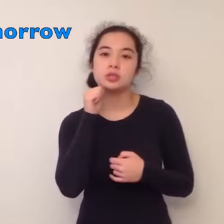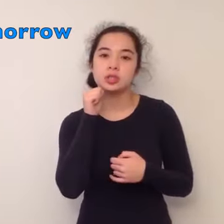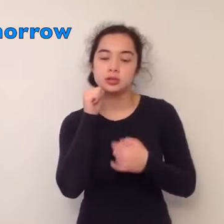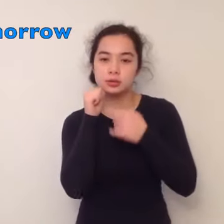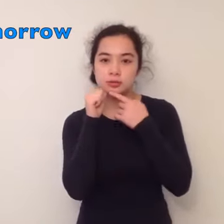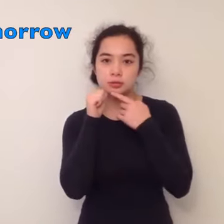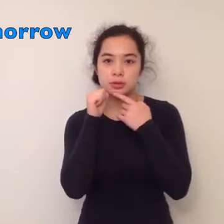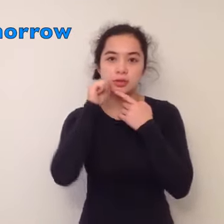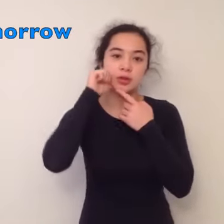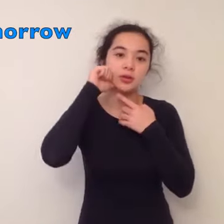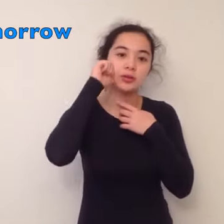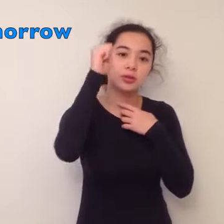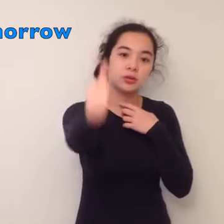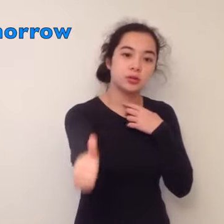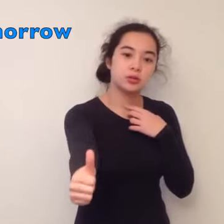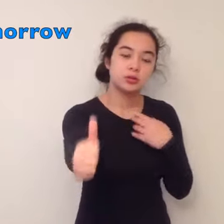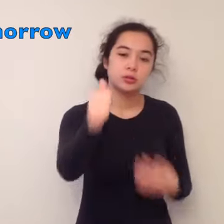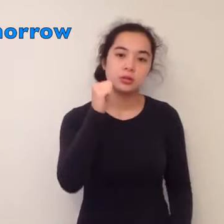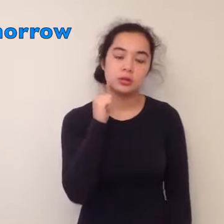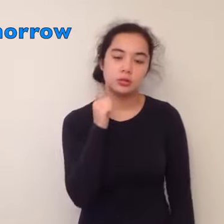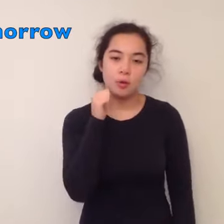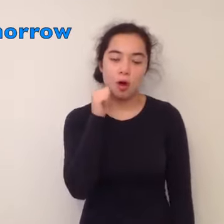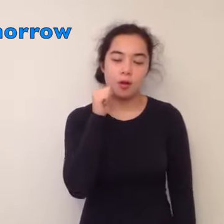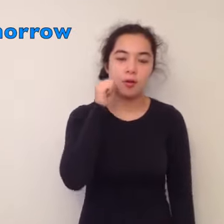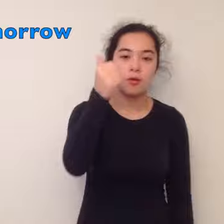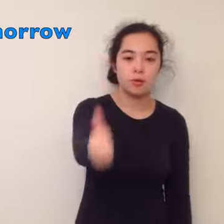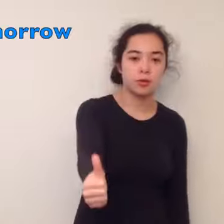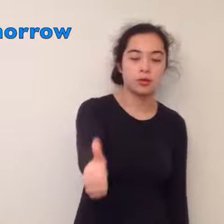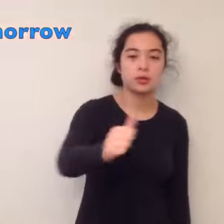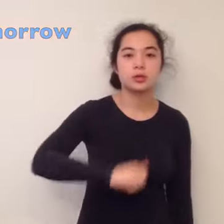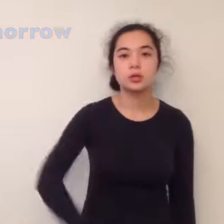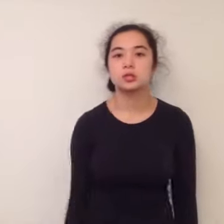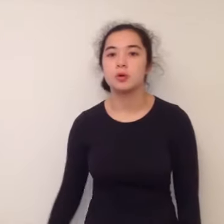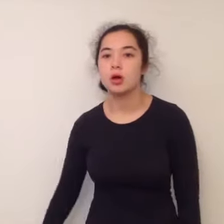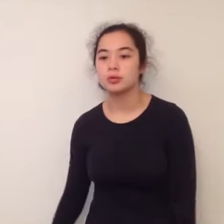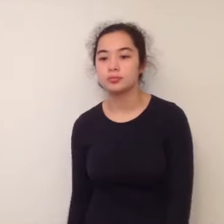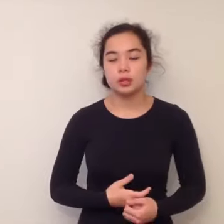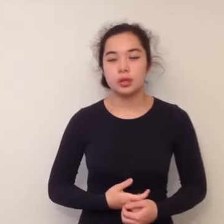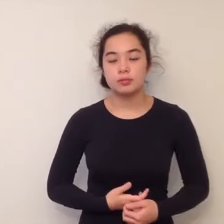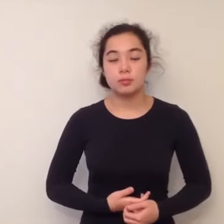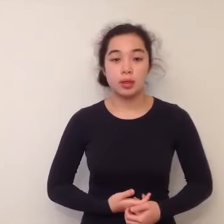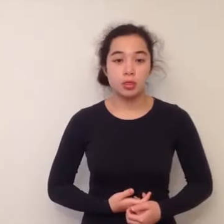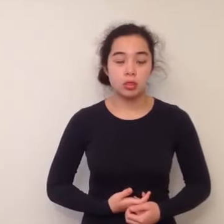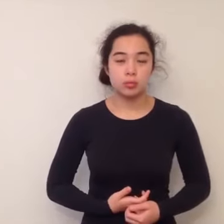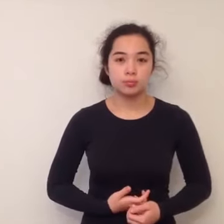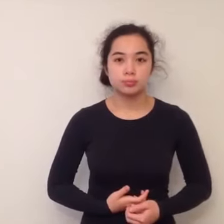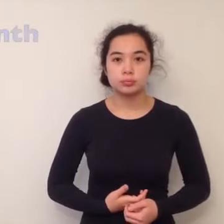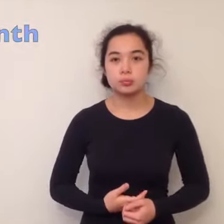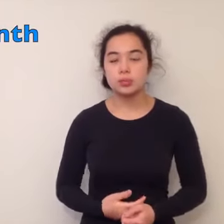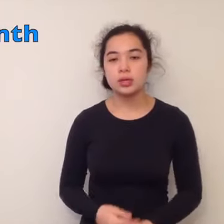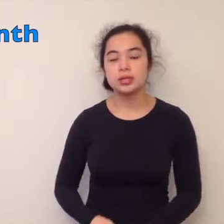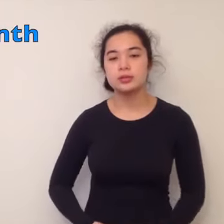future. So tomorrow, and then for month, you